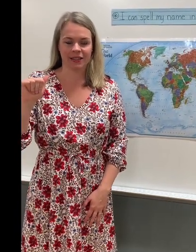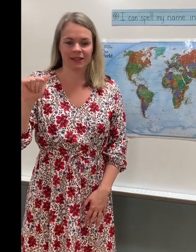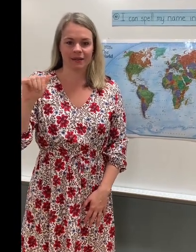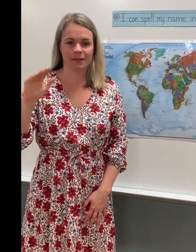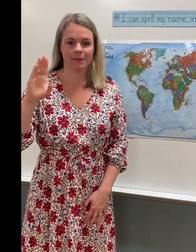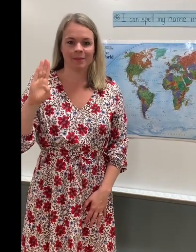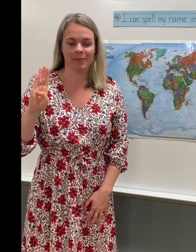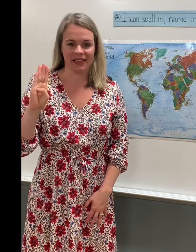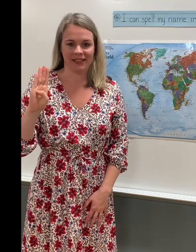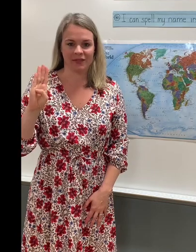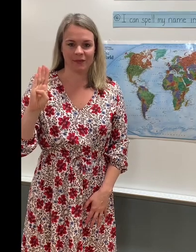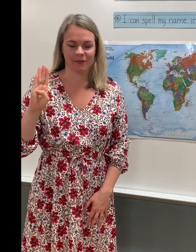B,